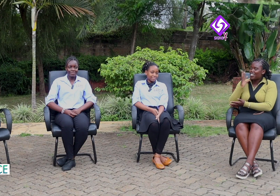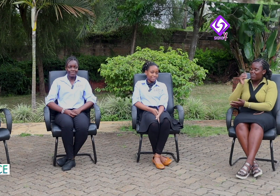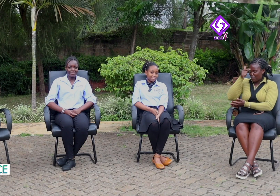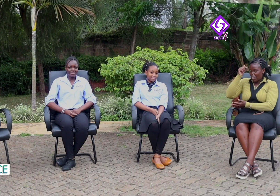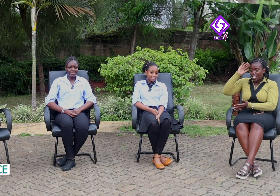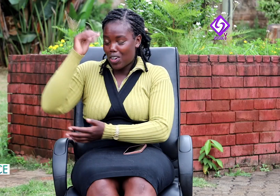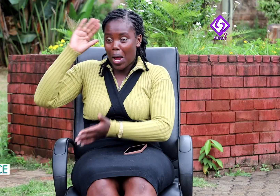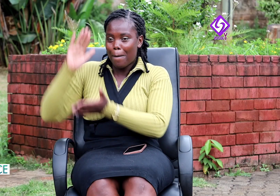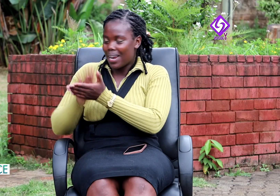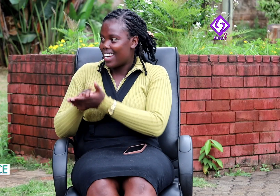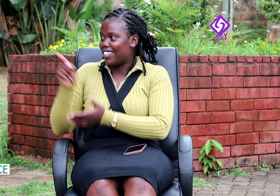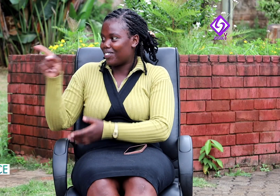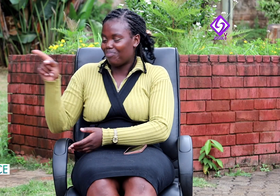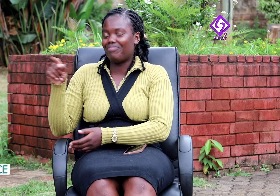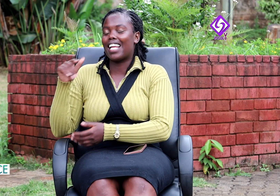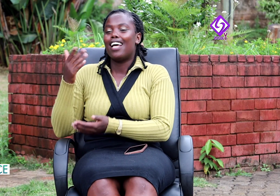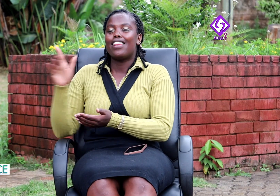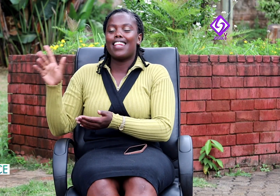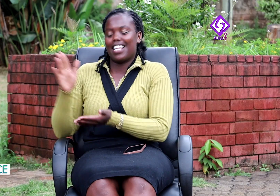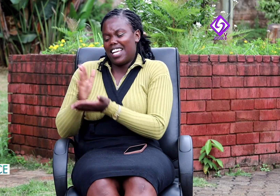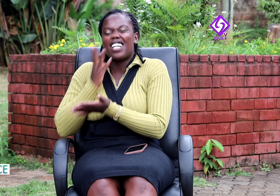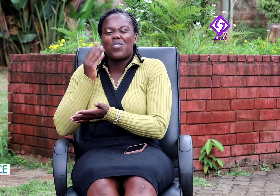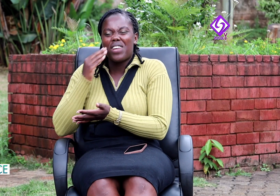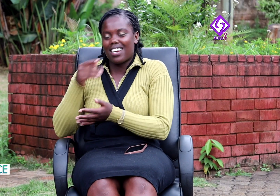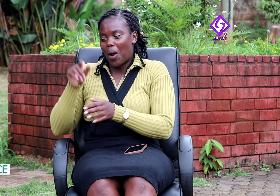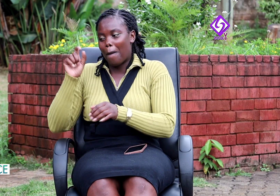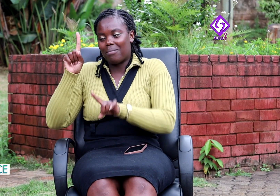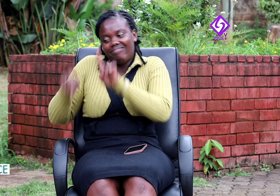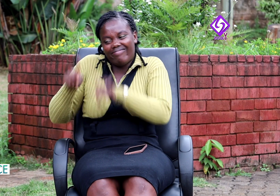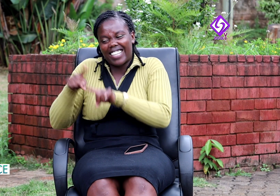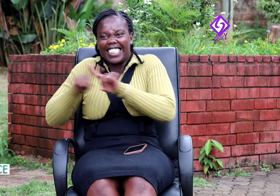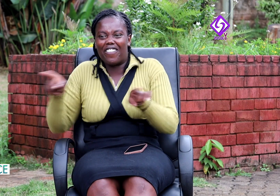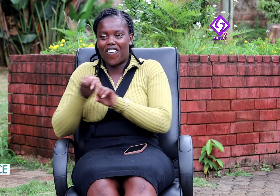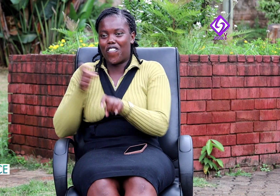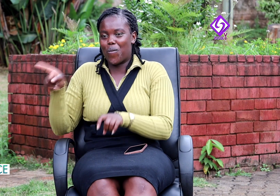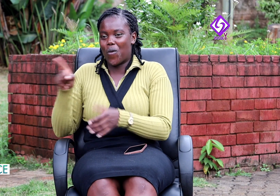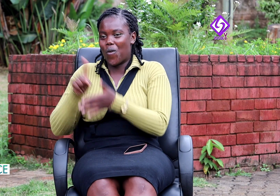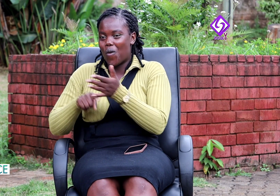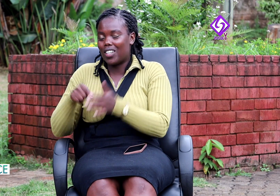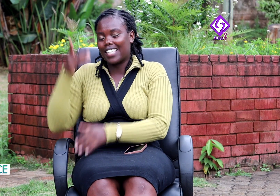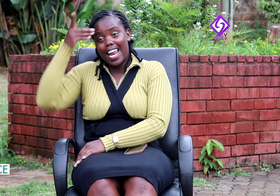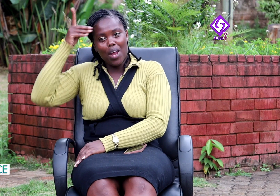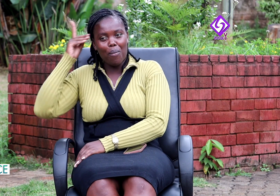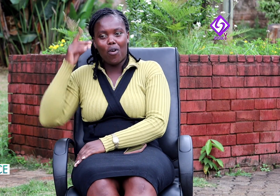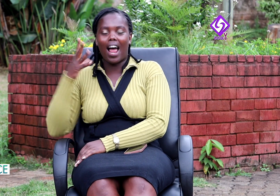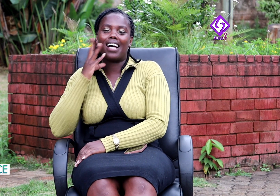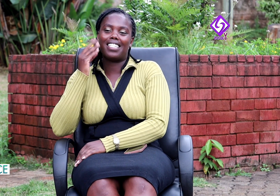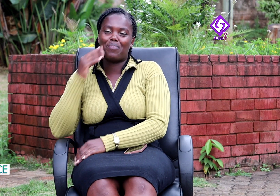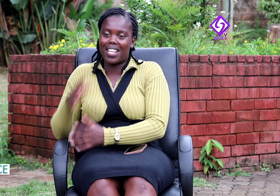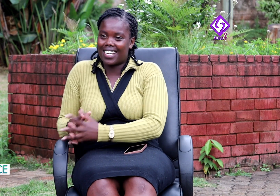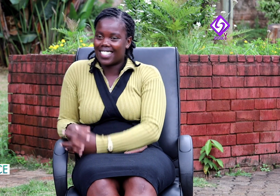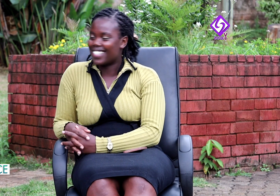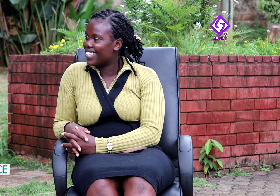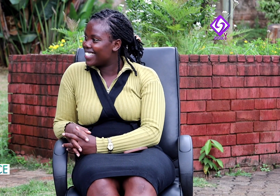Thank you so much. What about Michelle? I believe you have experience in that is different